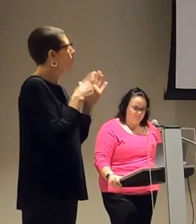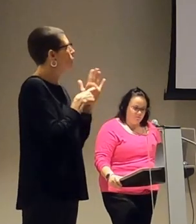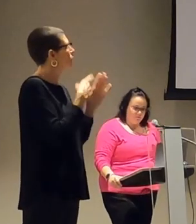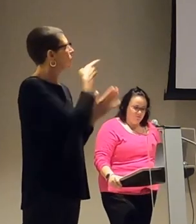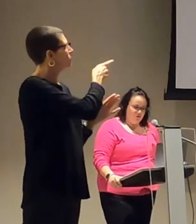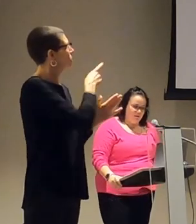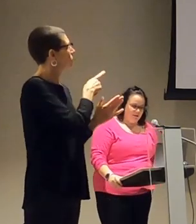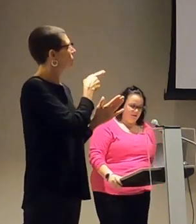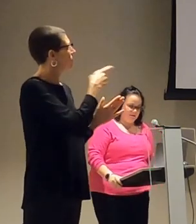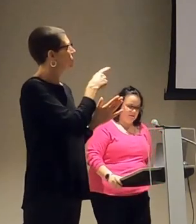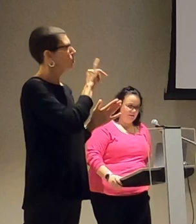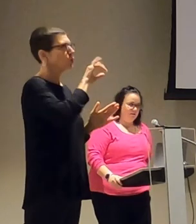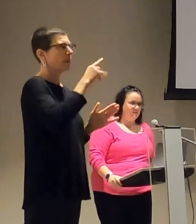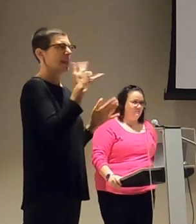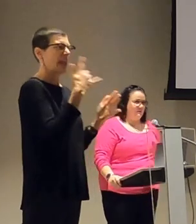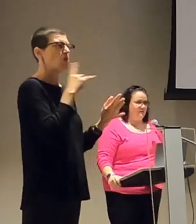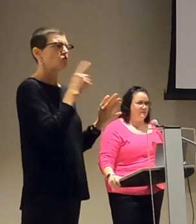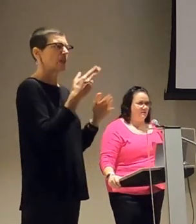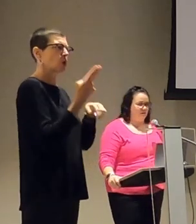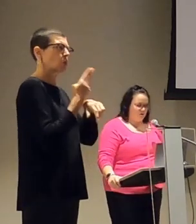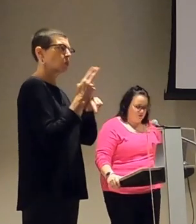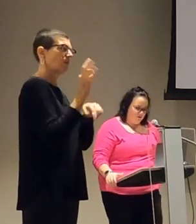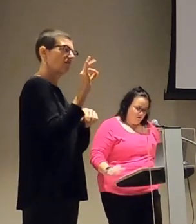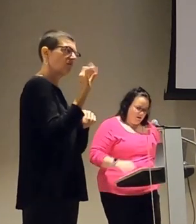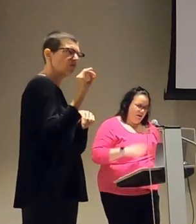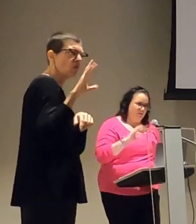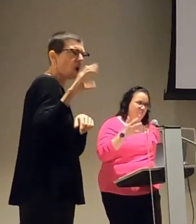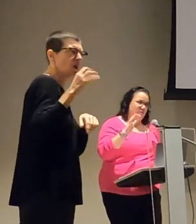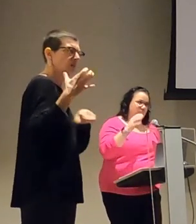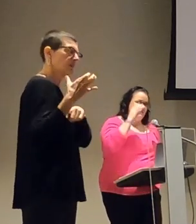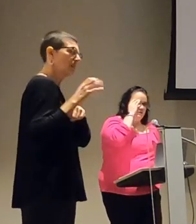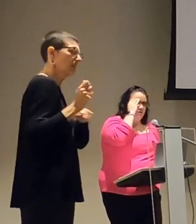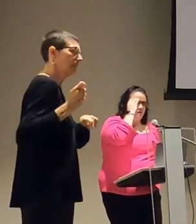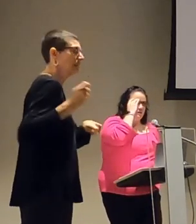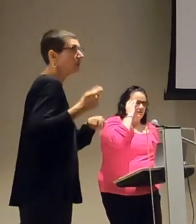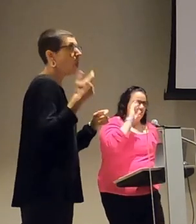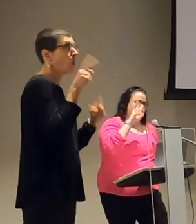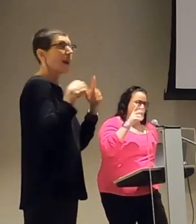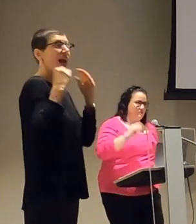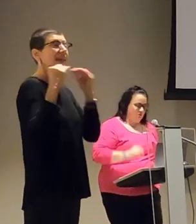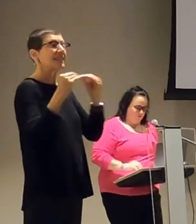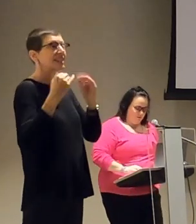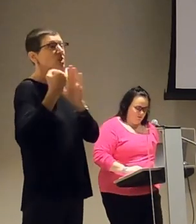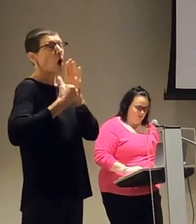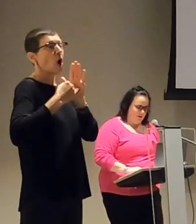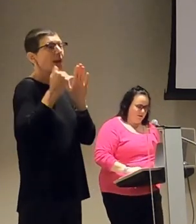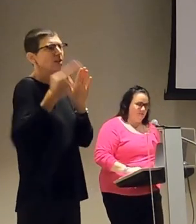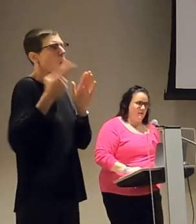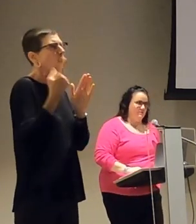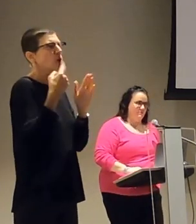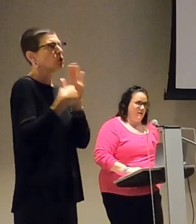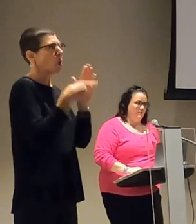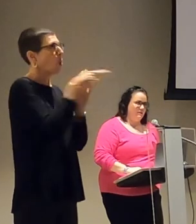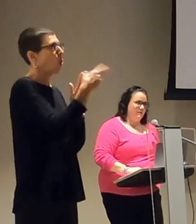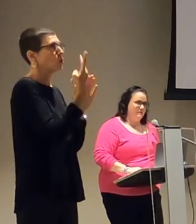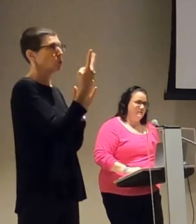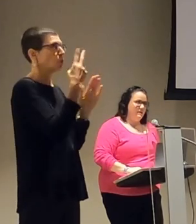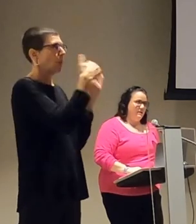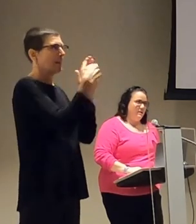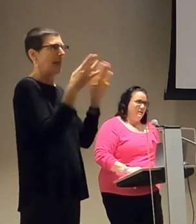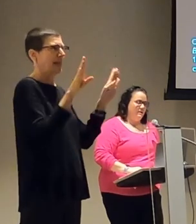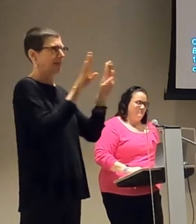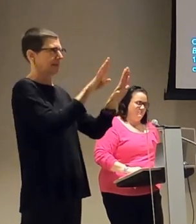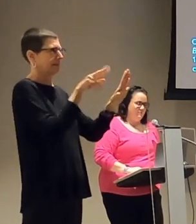forceful Judith is in this image. When I would teach art history, I always show these two paintings back to back